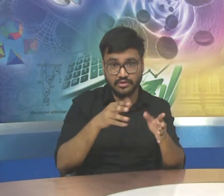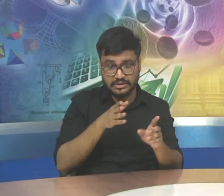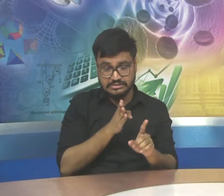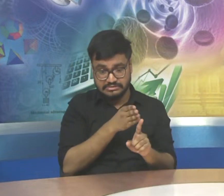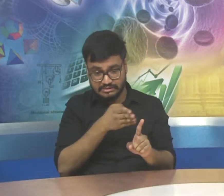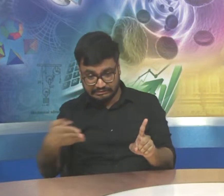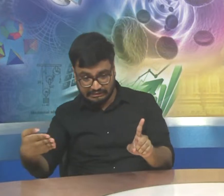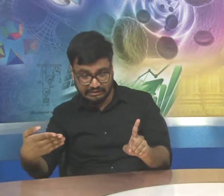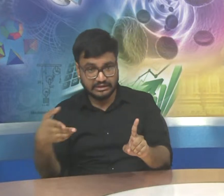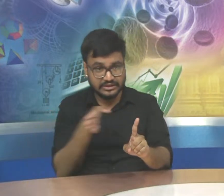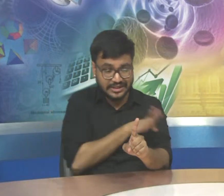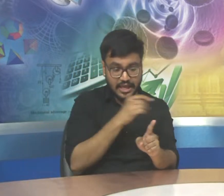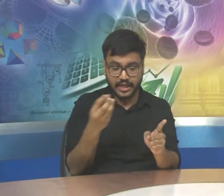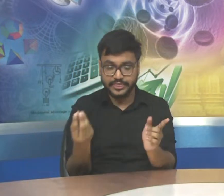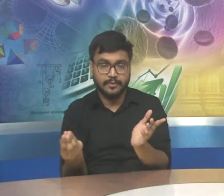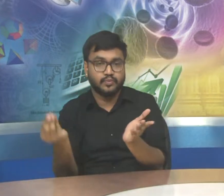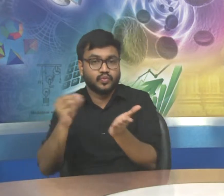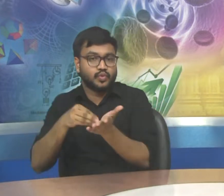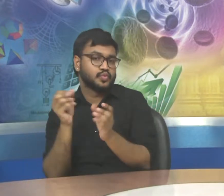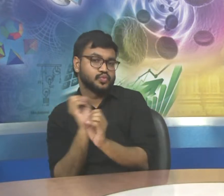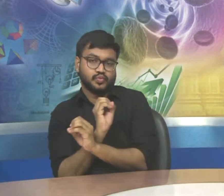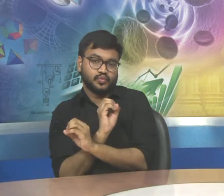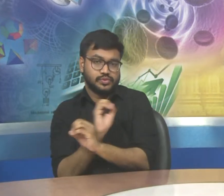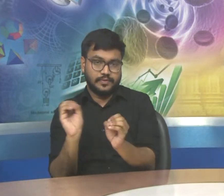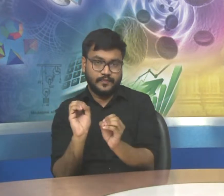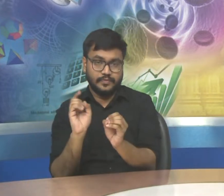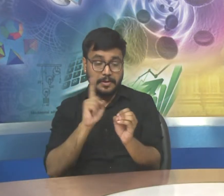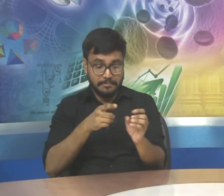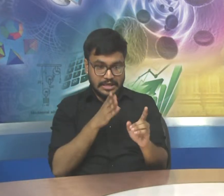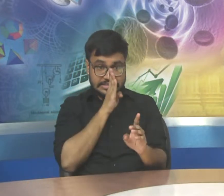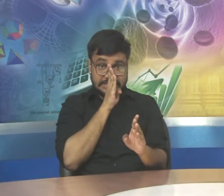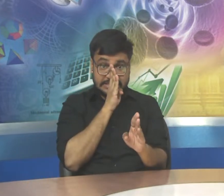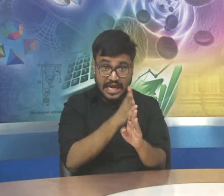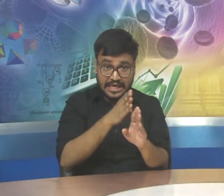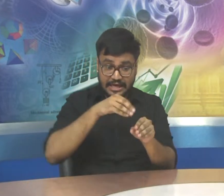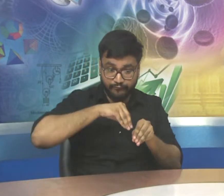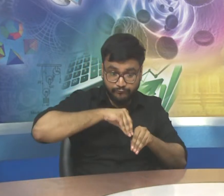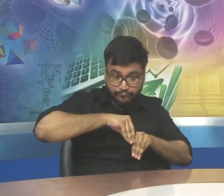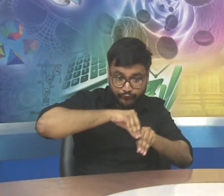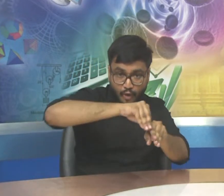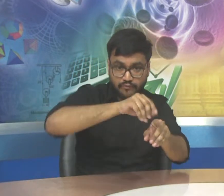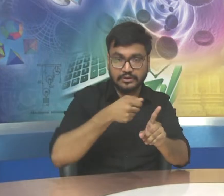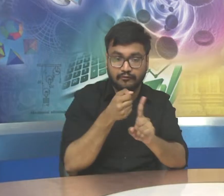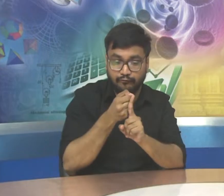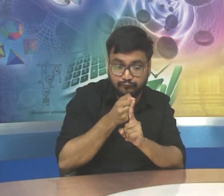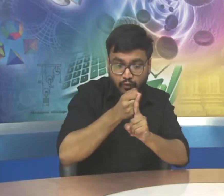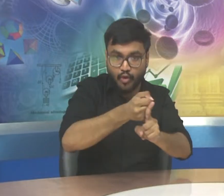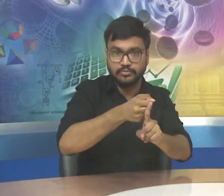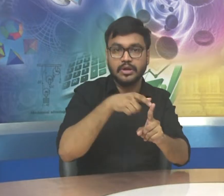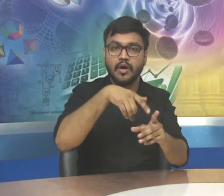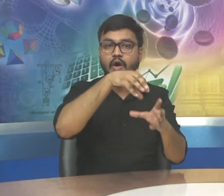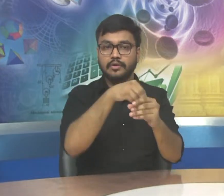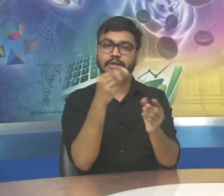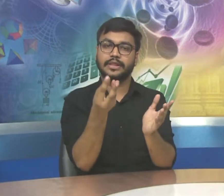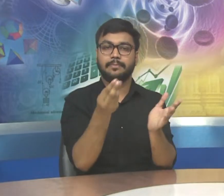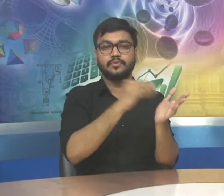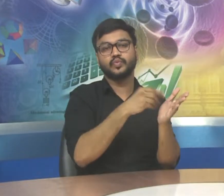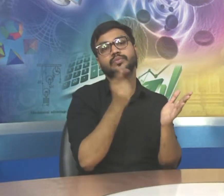There is a graphical representation of that statement.